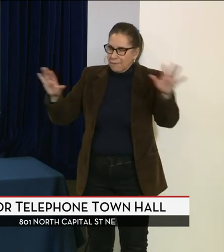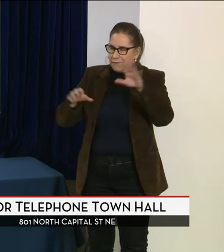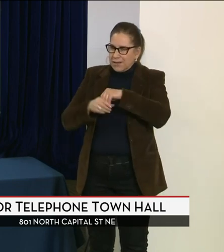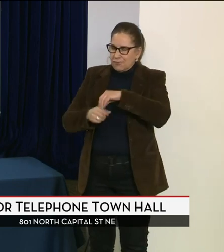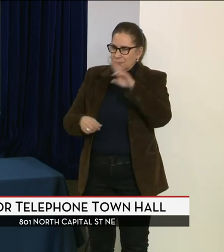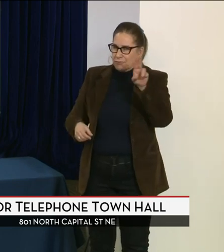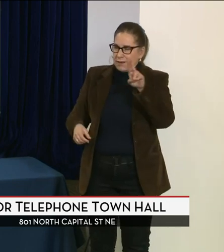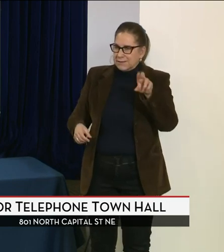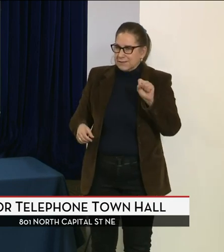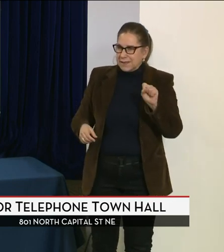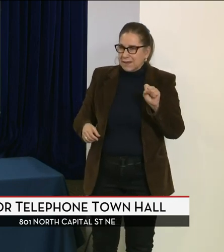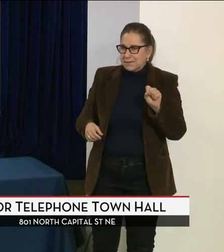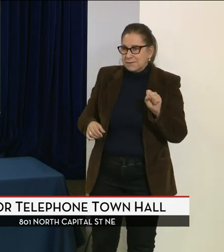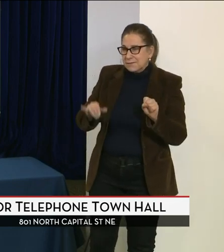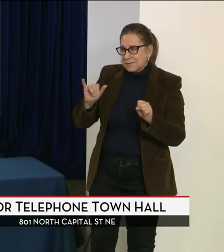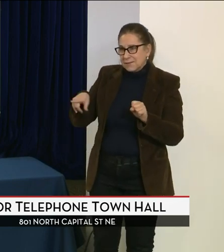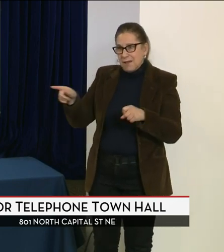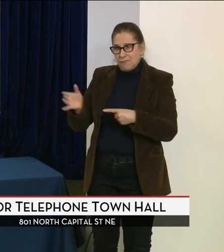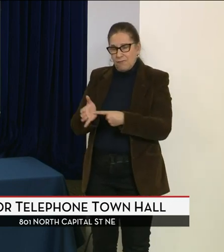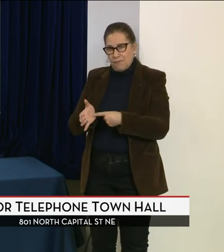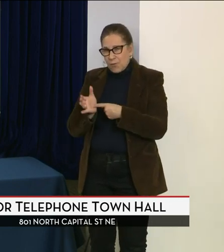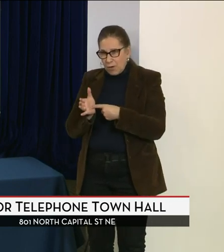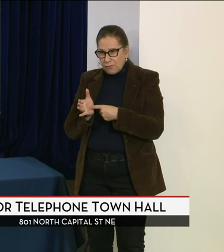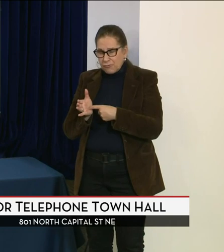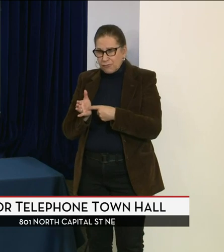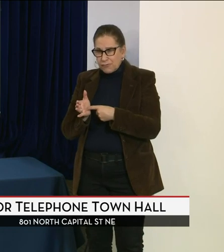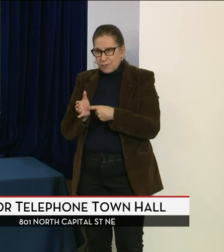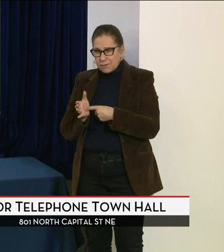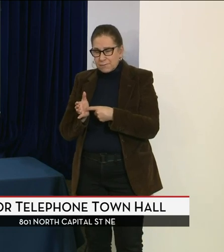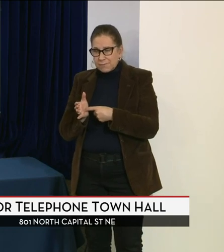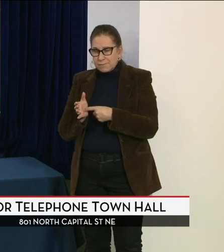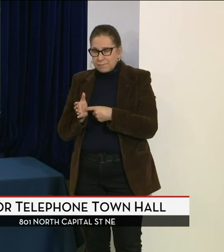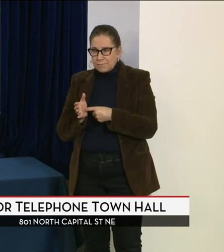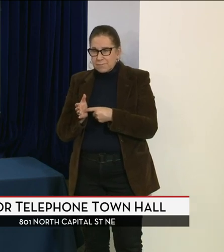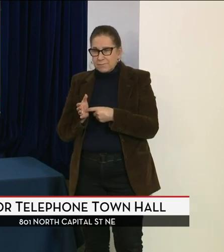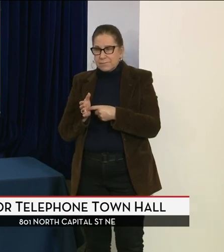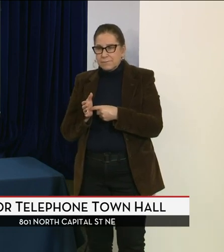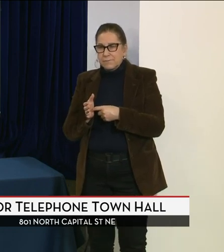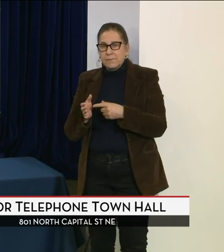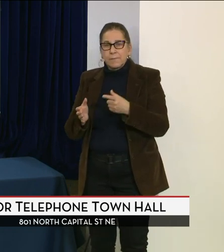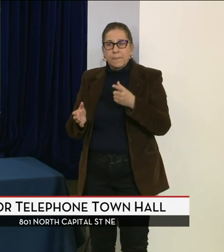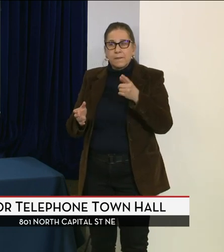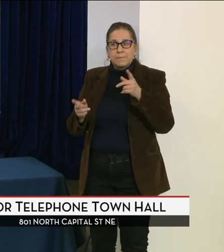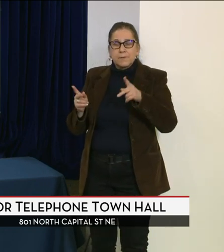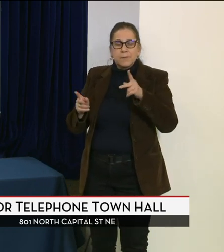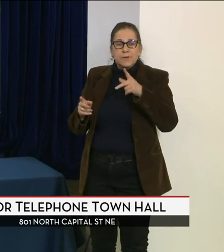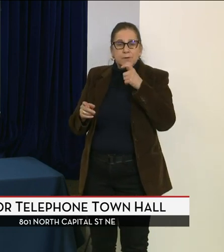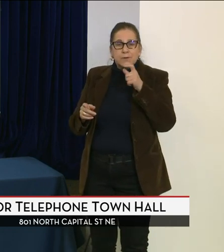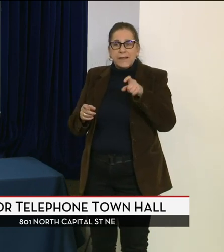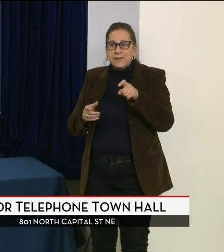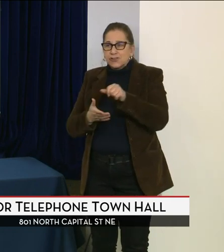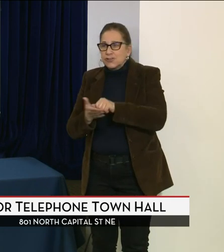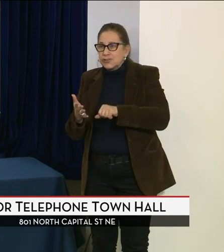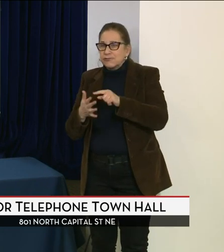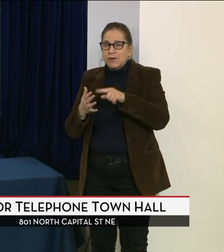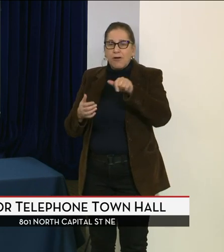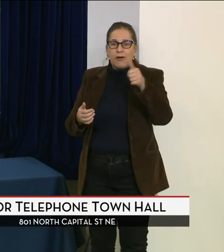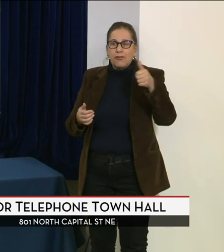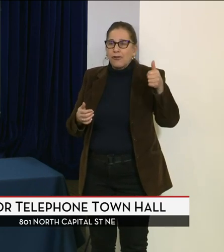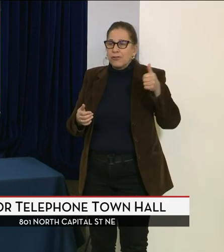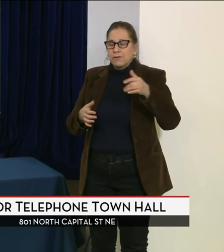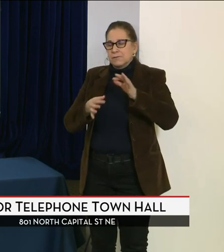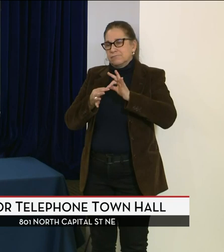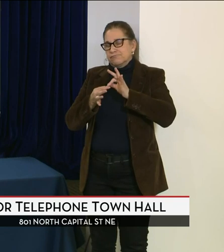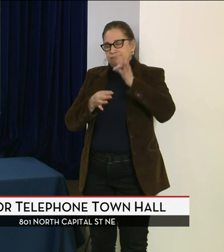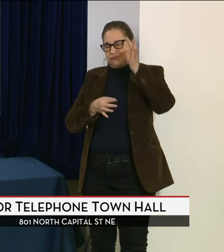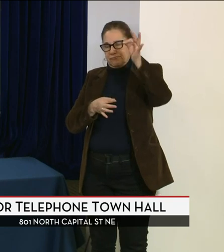requires, or is why we've asked for non-elective procedures and surgeries to not occur, because those types of surgeries and